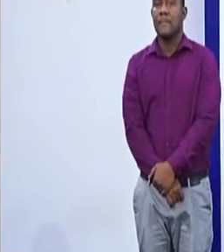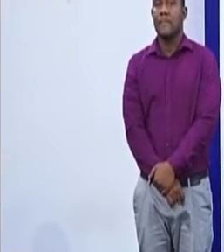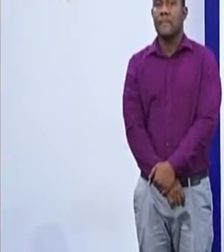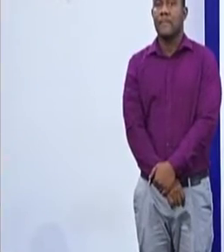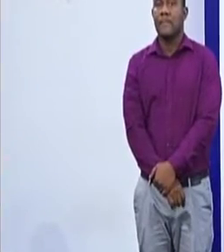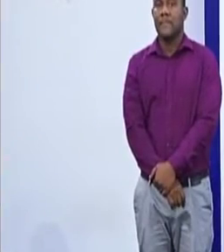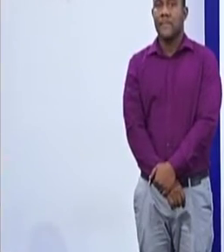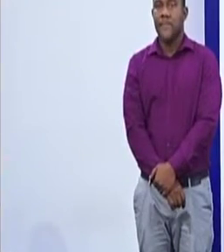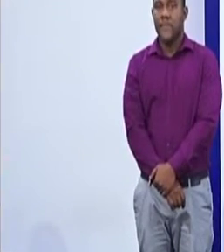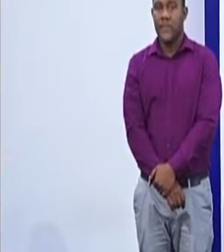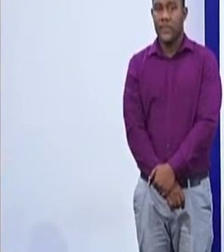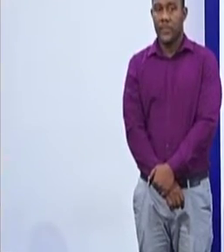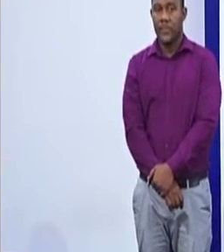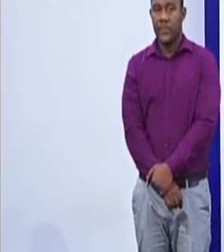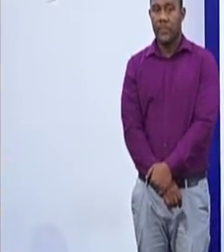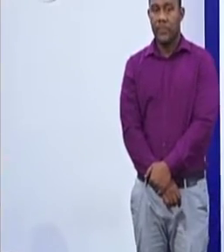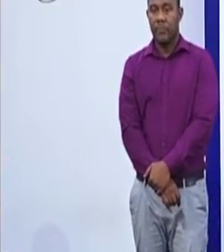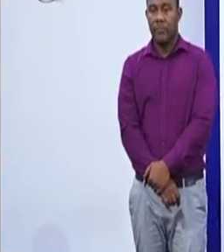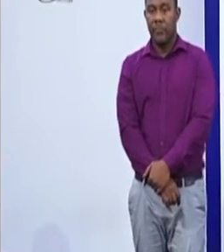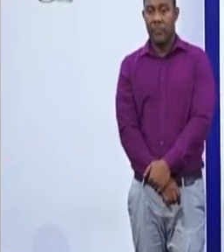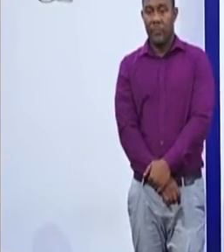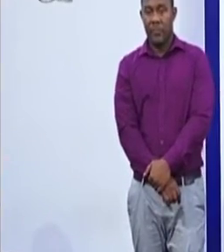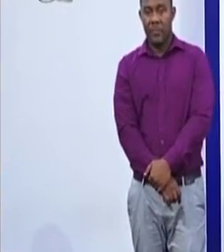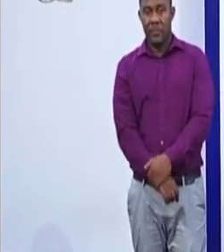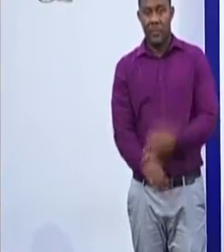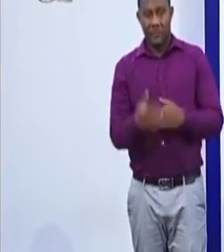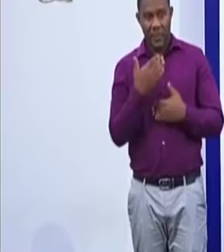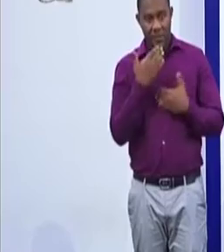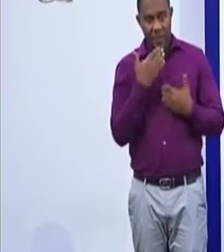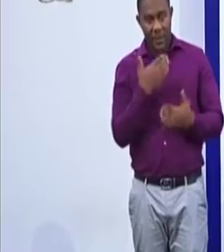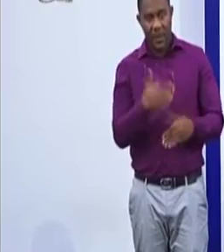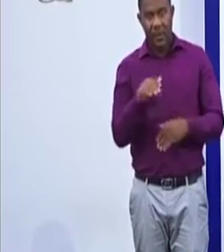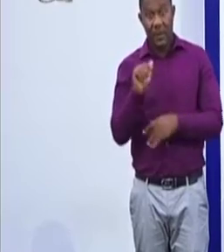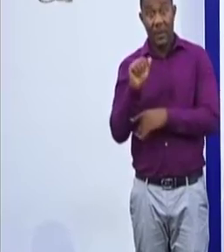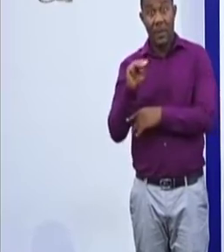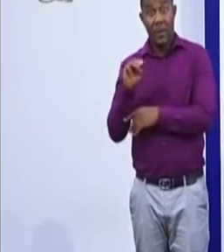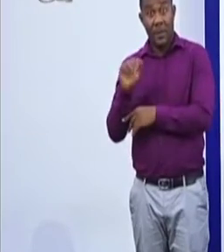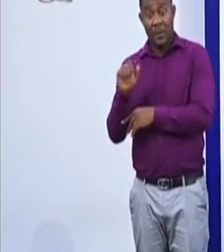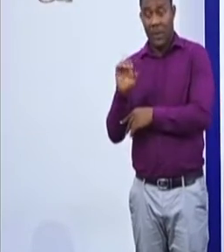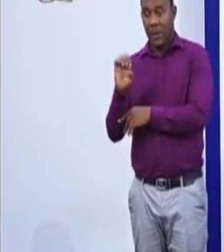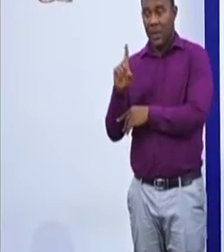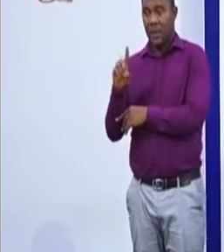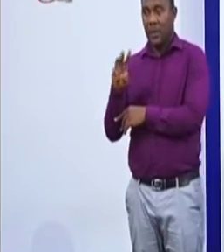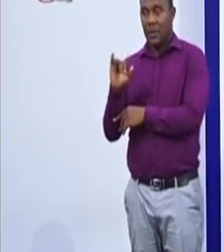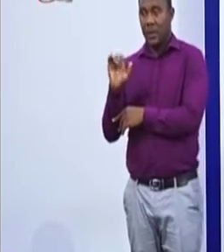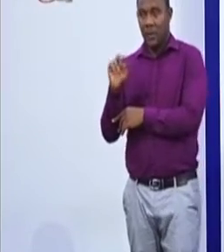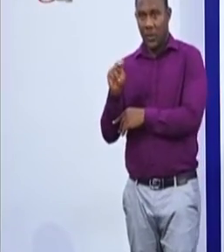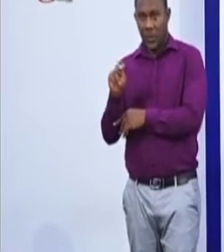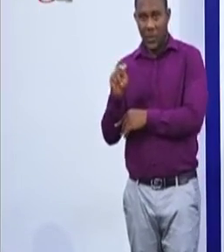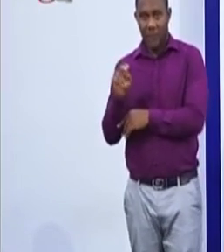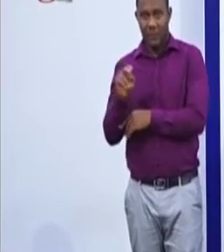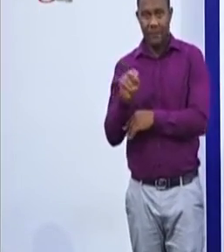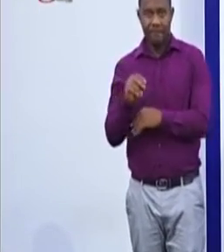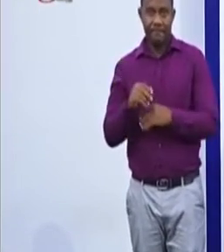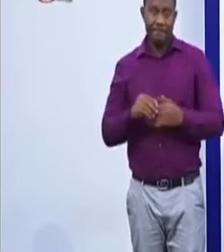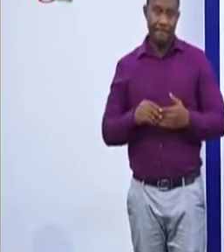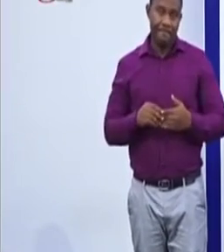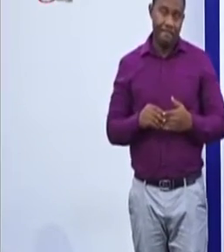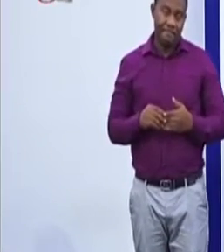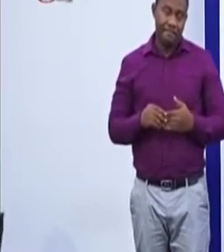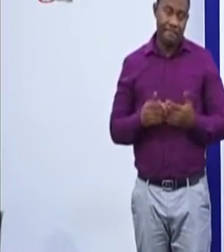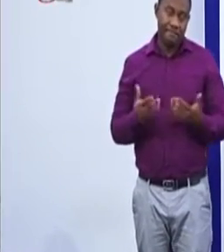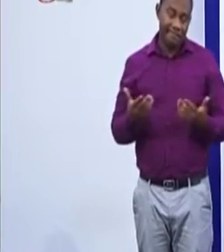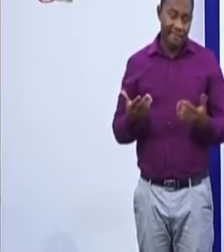Thank you, Dr. Adjoa Edwin. Amma Edwin. Dr. Amma Edwin, thank you. Forgive me, it's corona